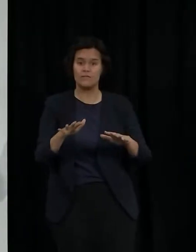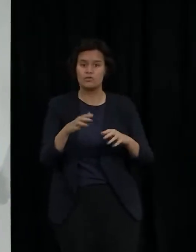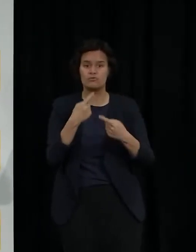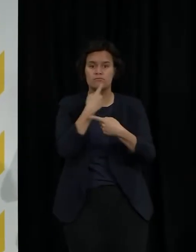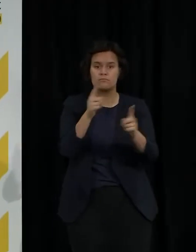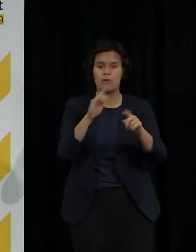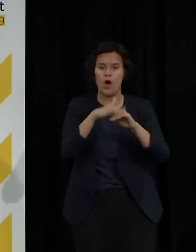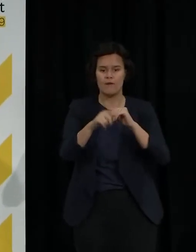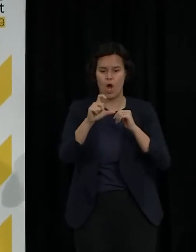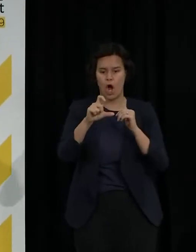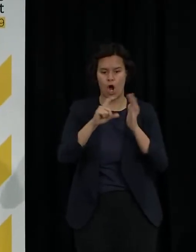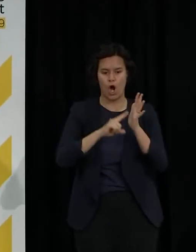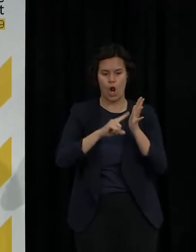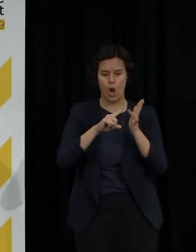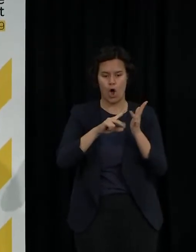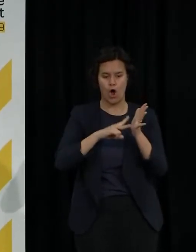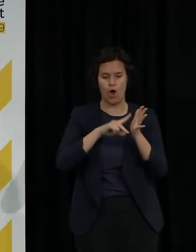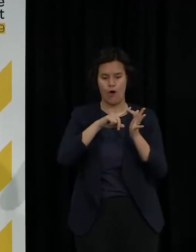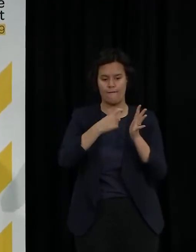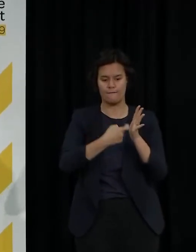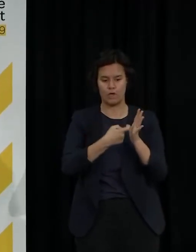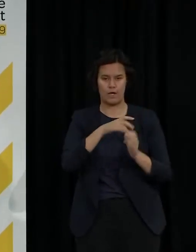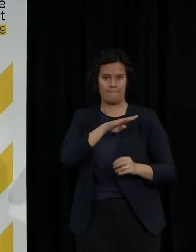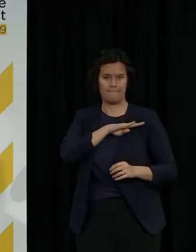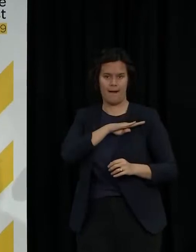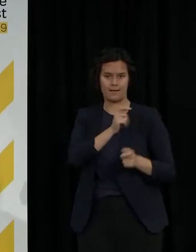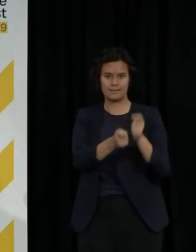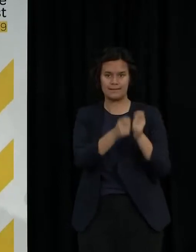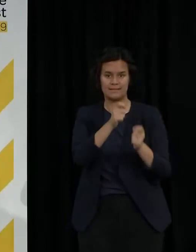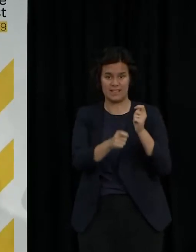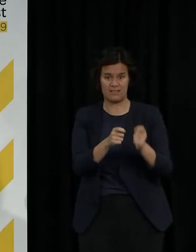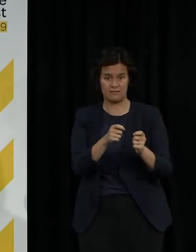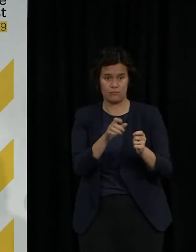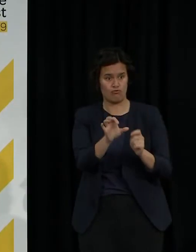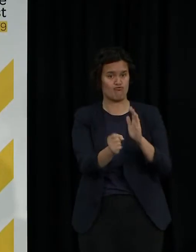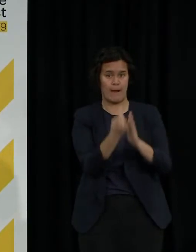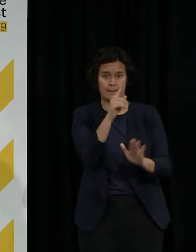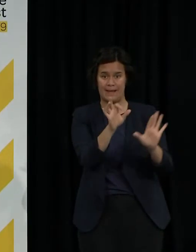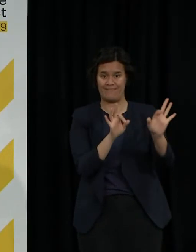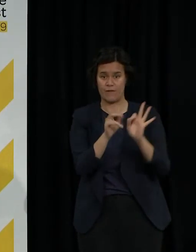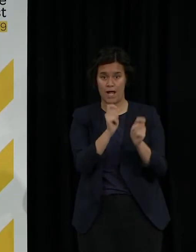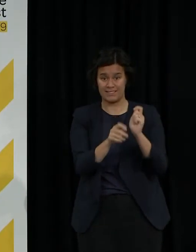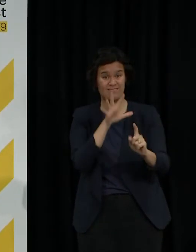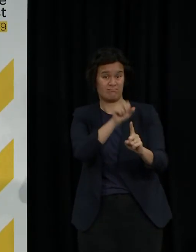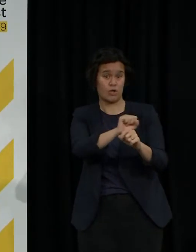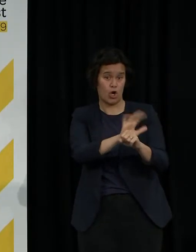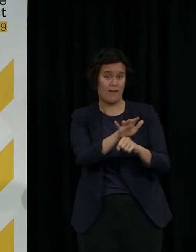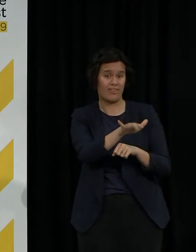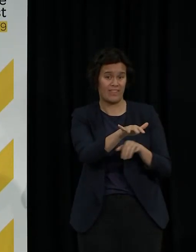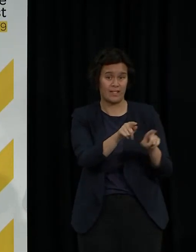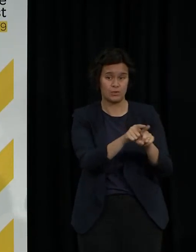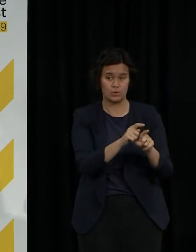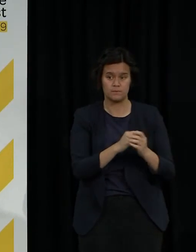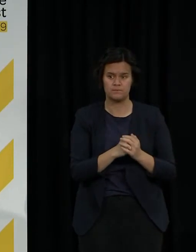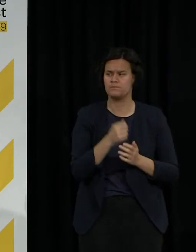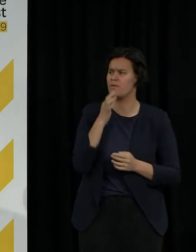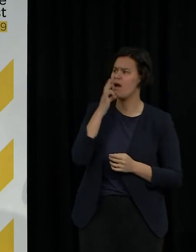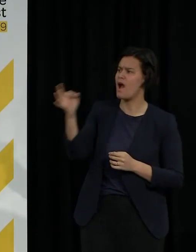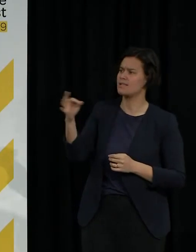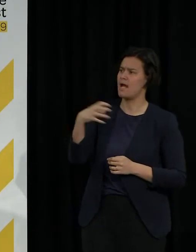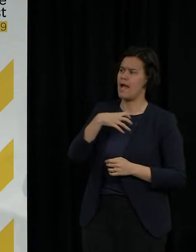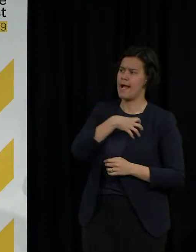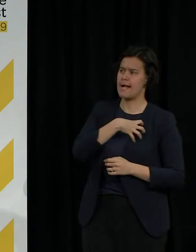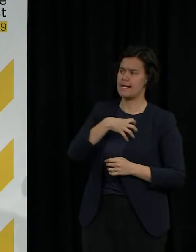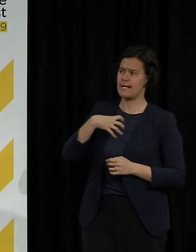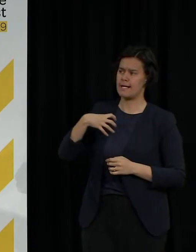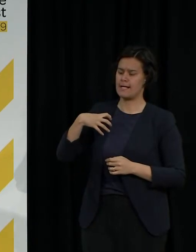had found somebody in those exact circumstances. As if to torture me, Lillian, and then Zane. What engagement has the government had with the likes of Gloria